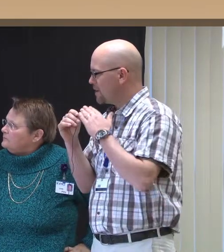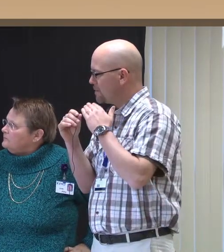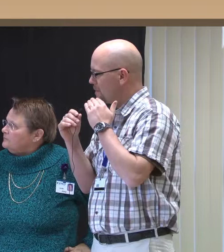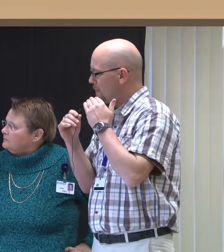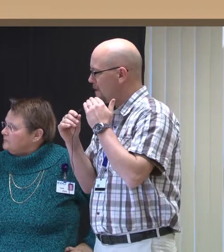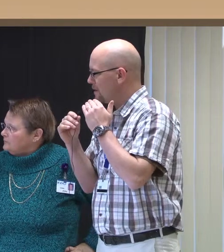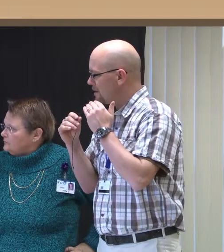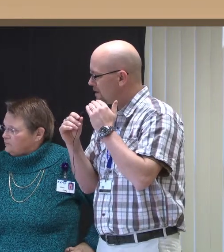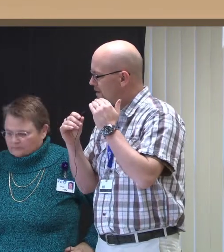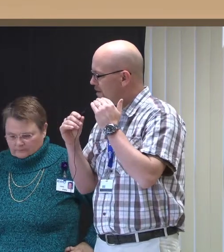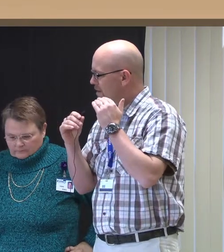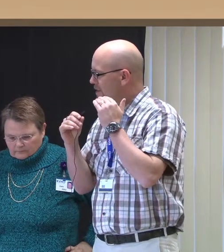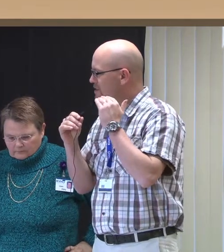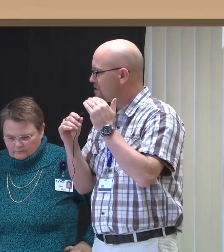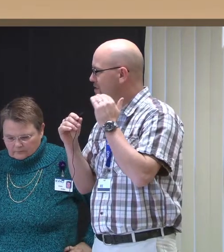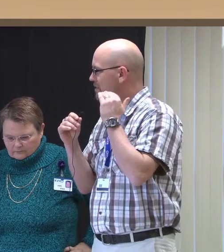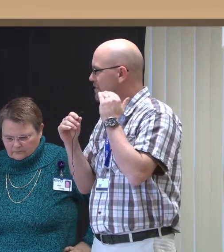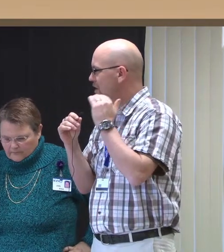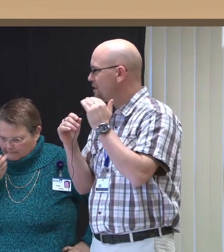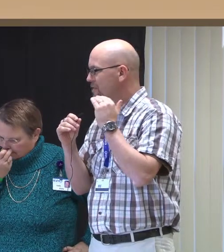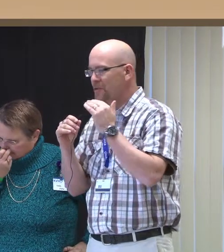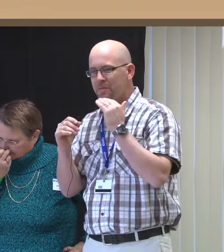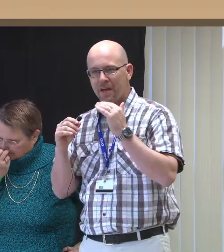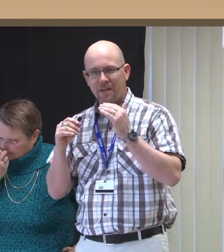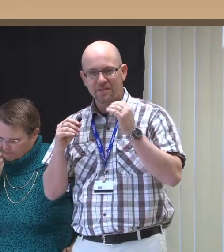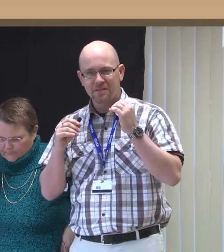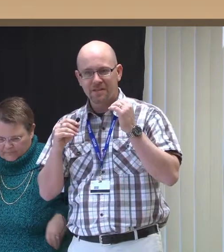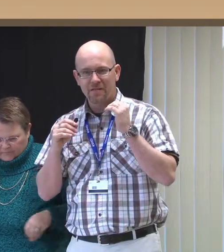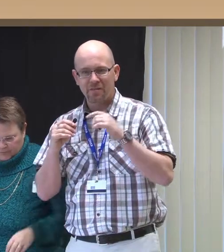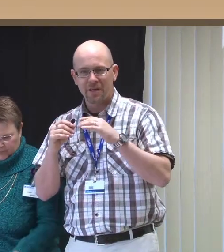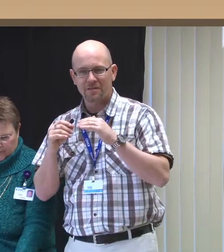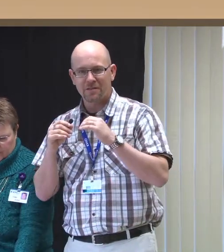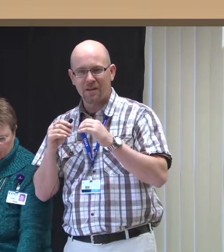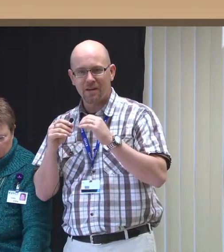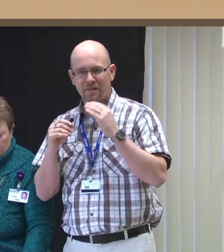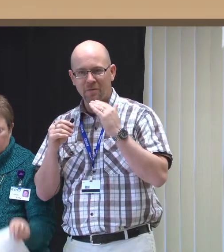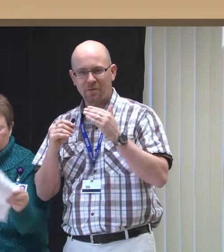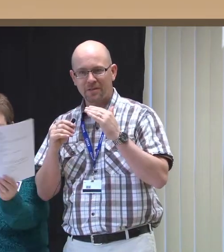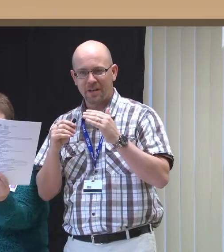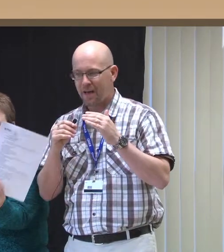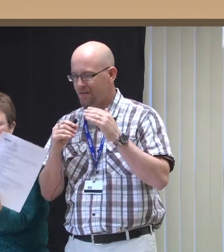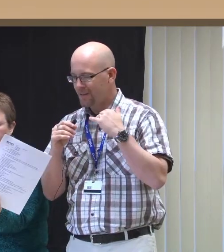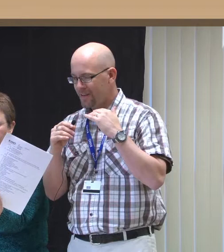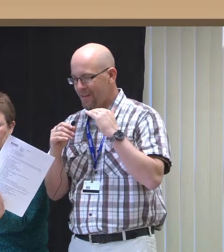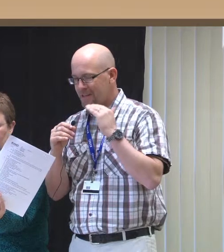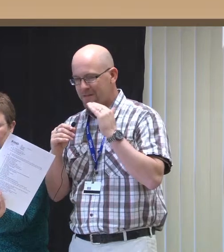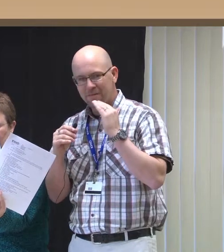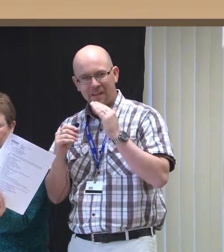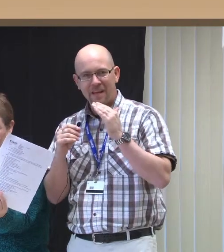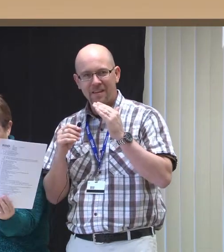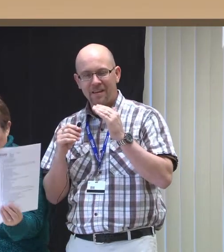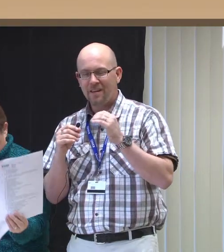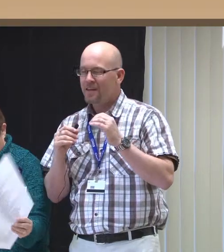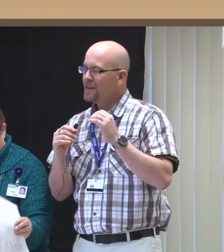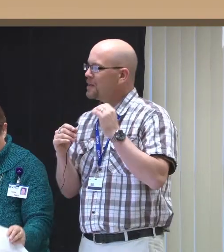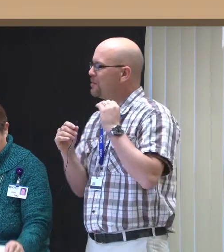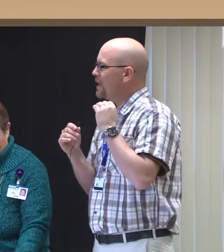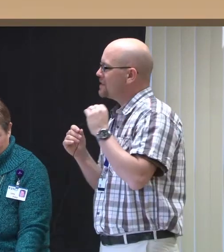um, this is the very first page. It's seven pages long if you print it out. It's lengthy, but,